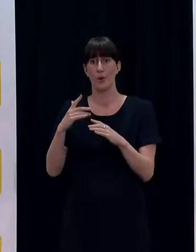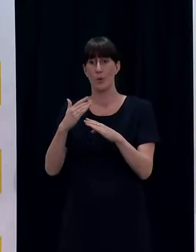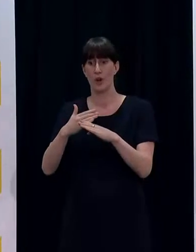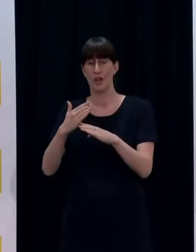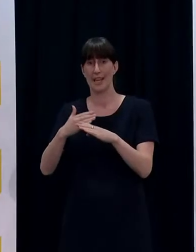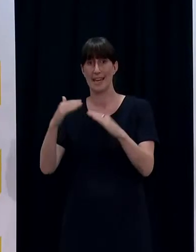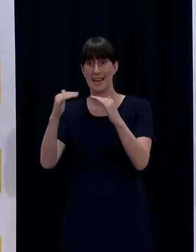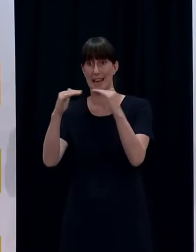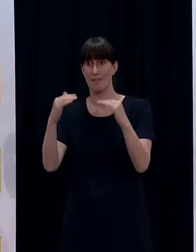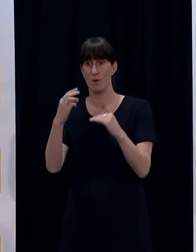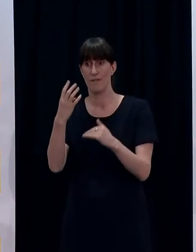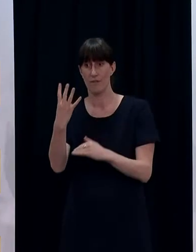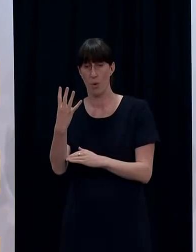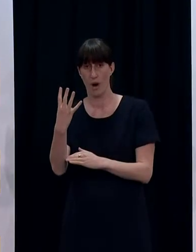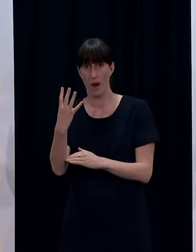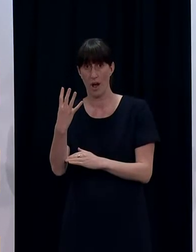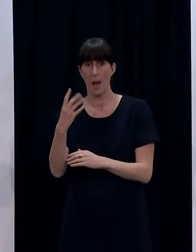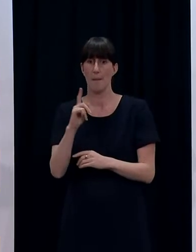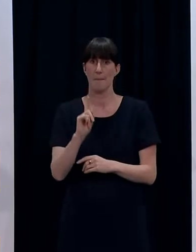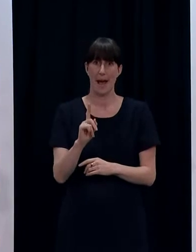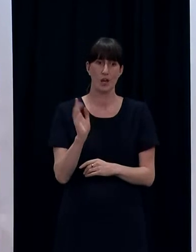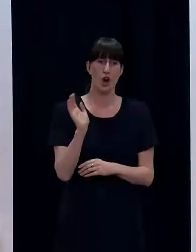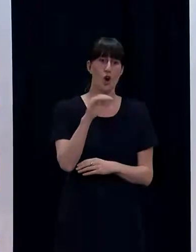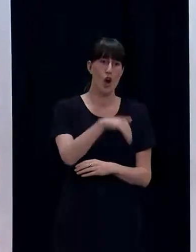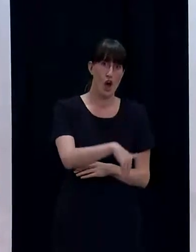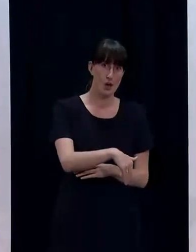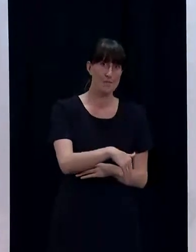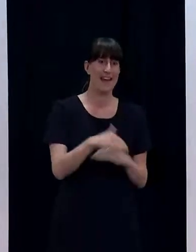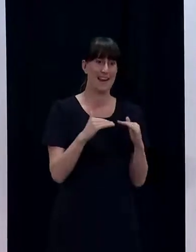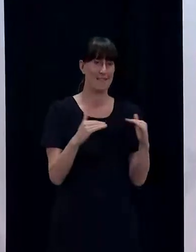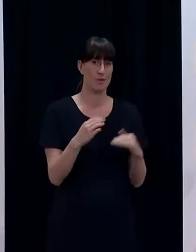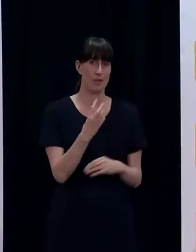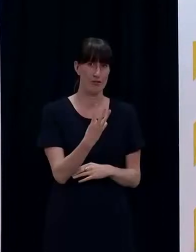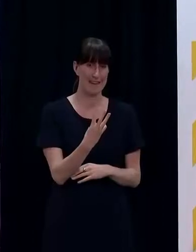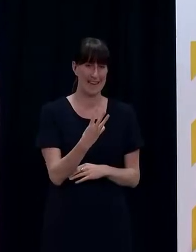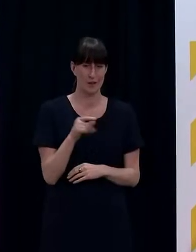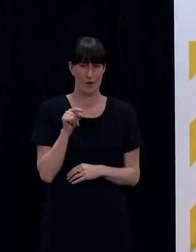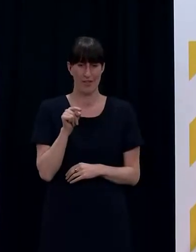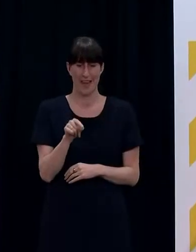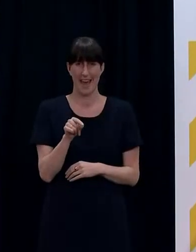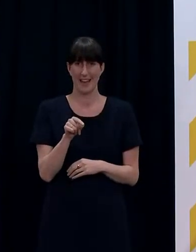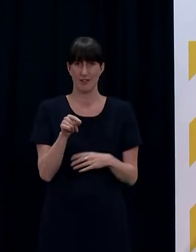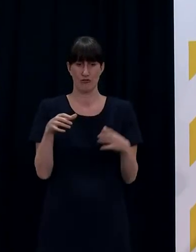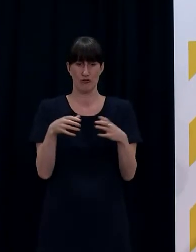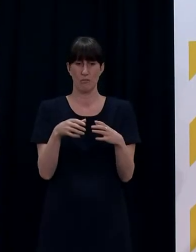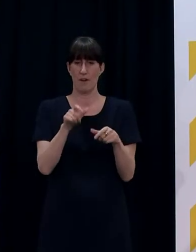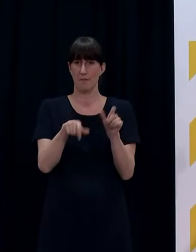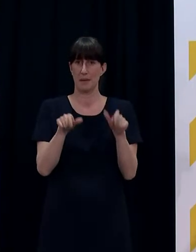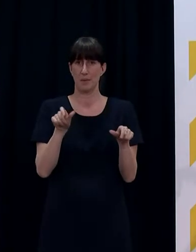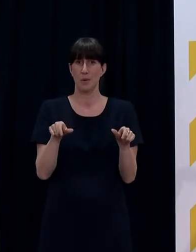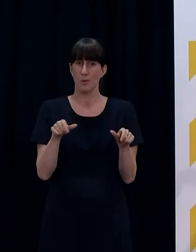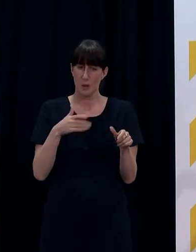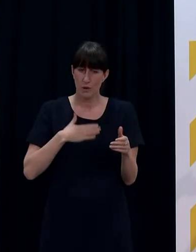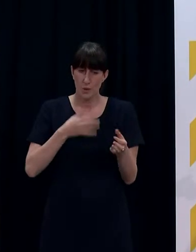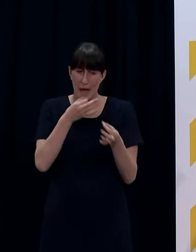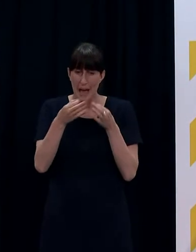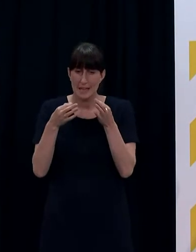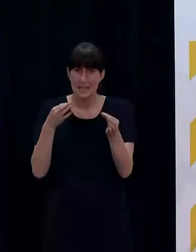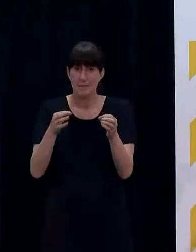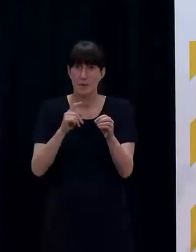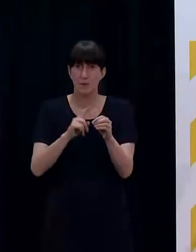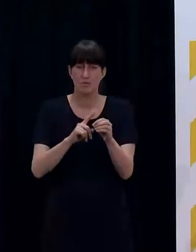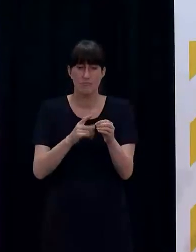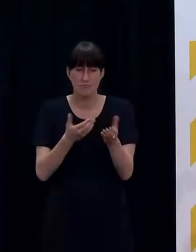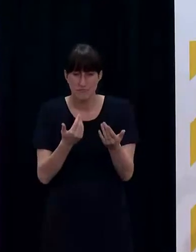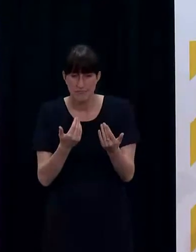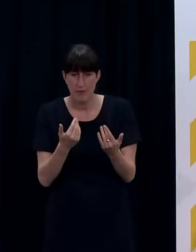4 to a level 3. So they certainly are a group that we're very keen to get good information on their